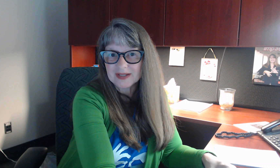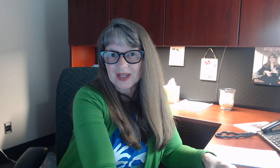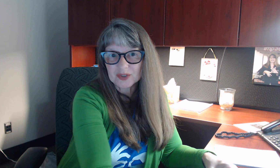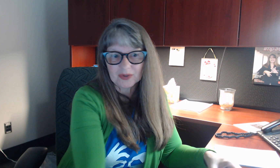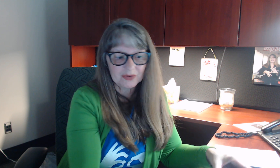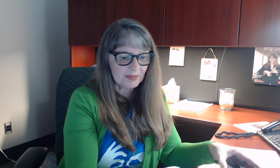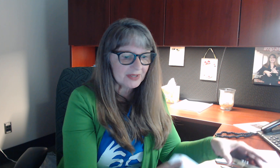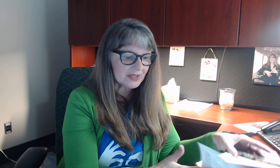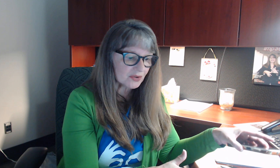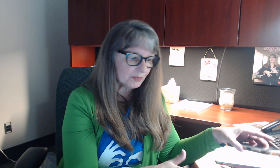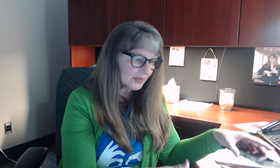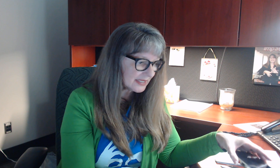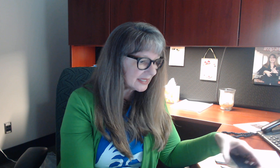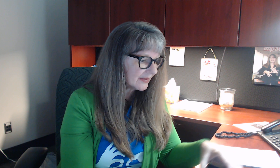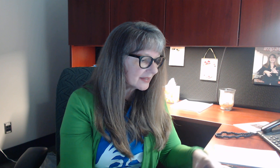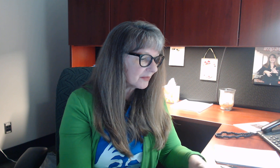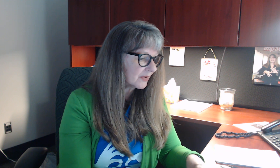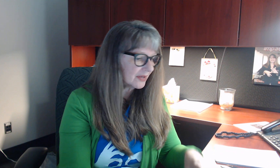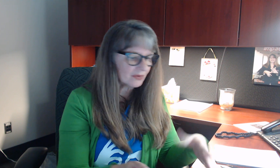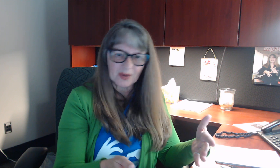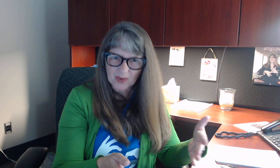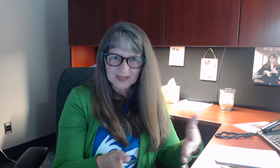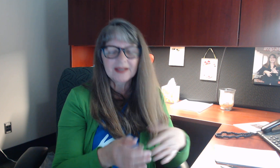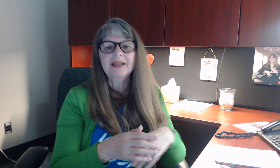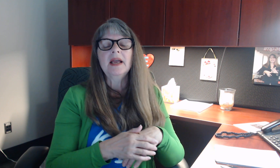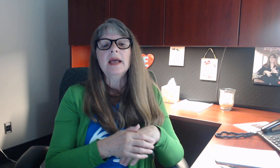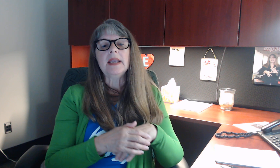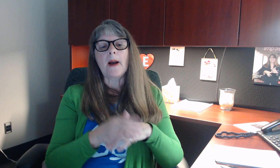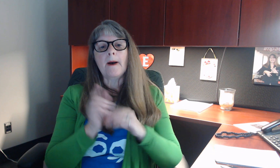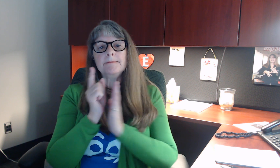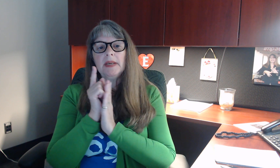that's some of these things are pretty easy, and then some things are like, what? Now, a minute.